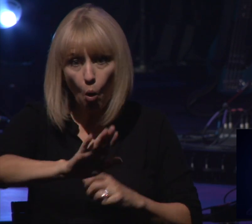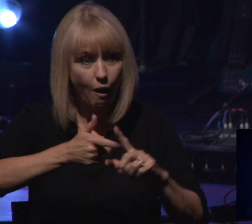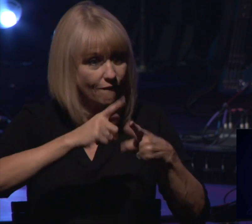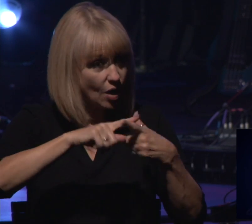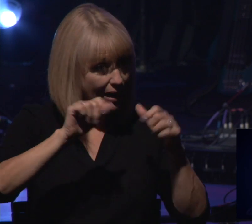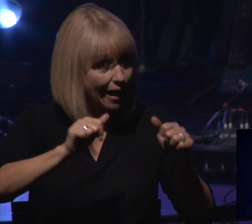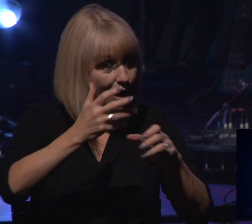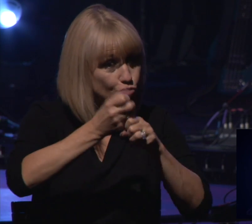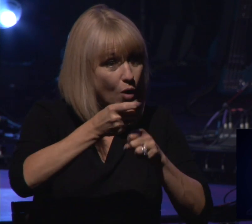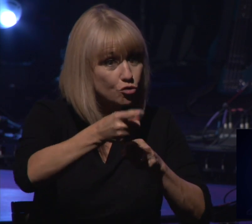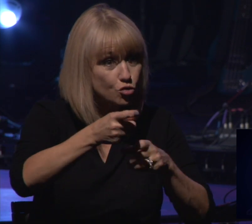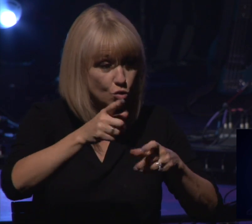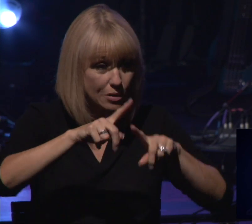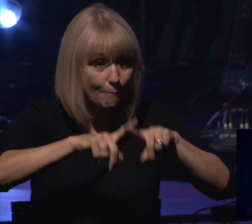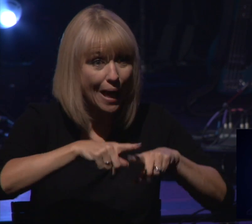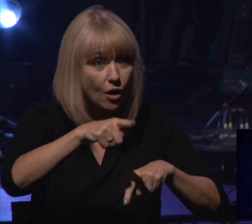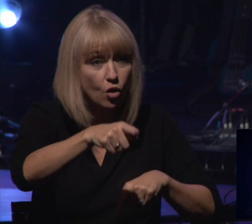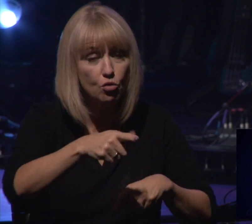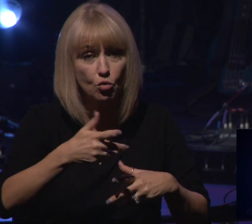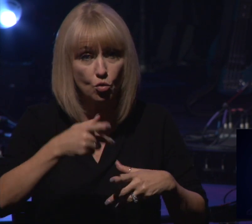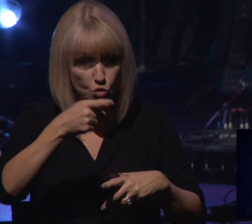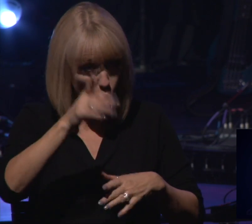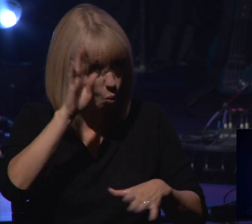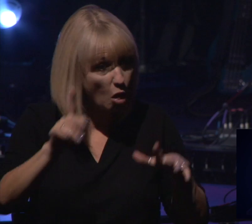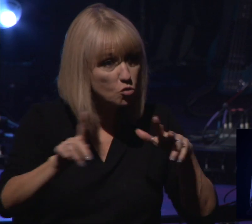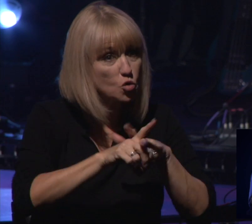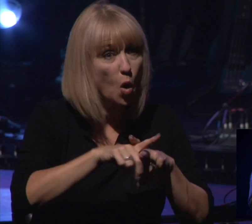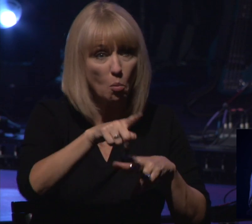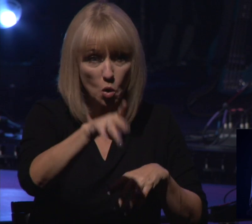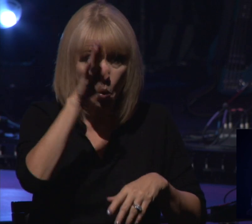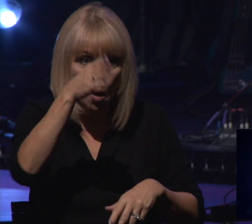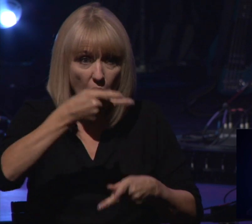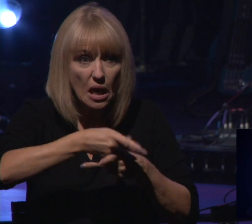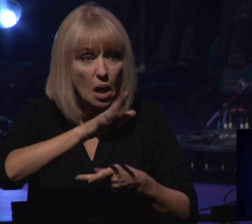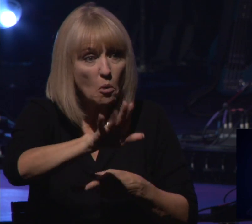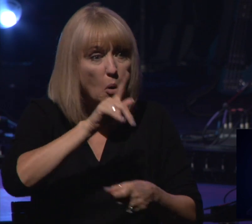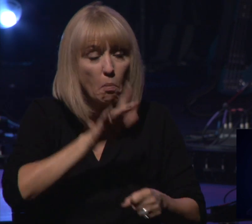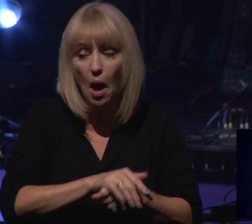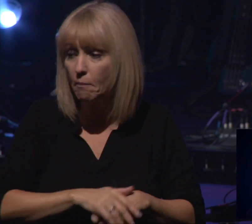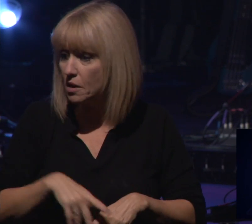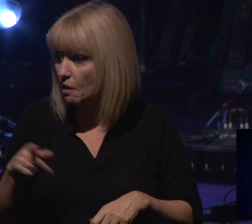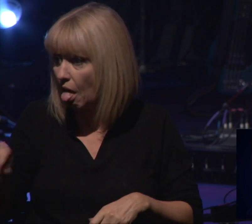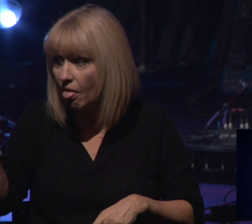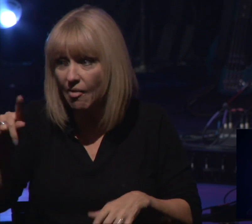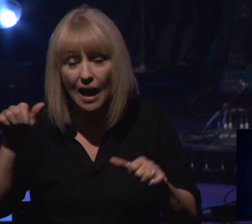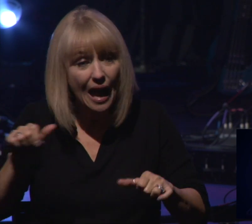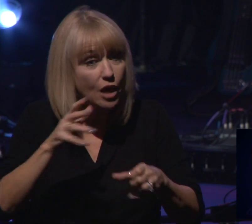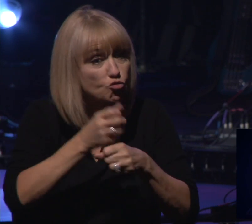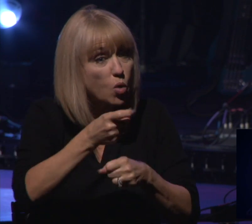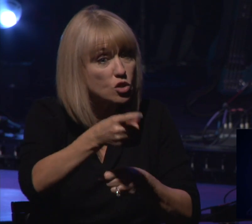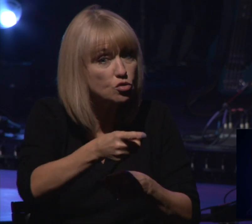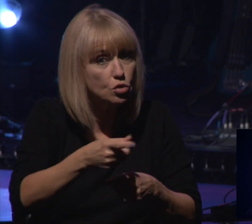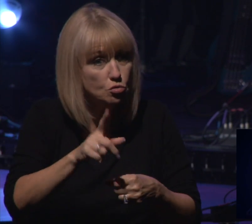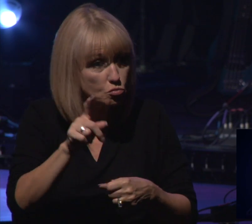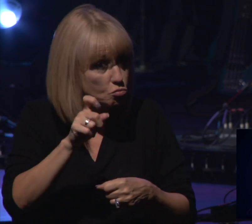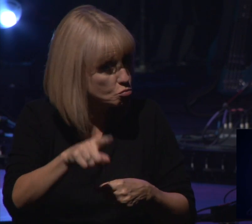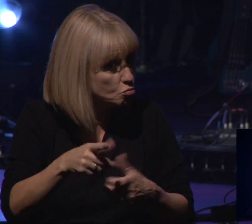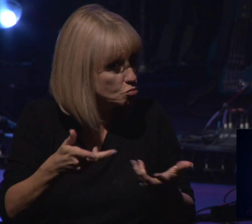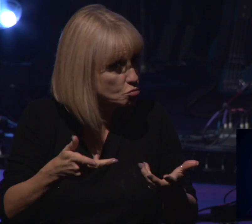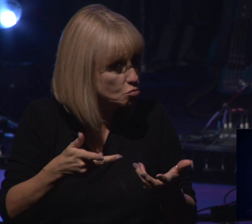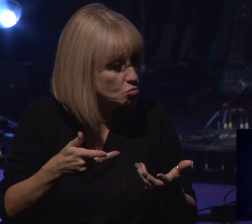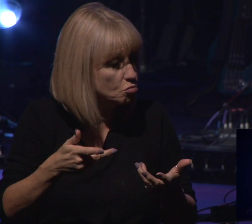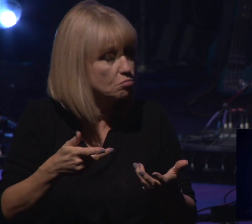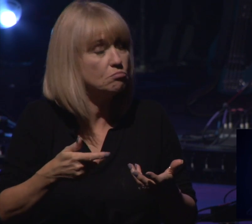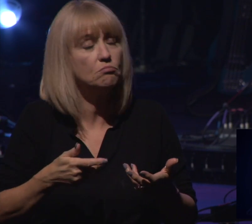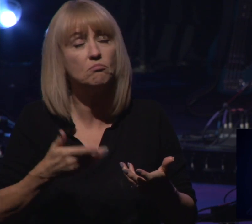they can always count upon you to be there and give it your best. Do you show up? Do you keep your promises? Are you a person that they can trust? Or do your